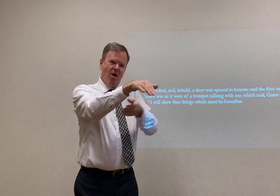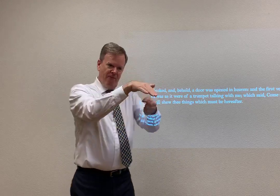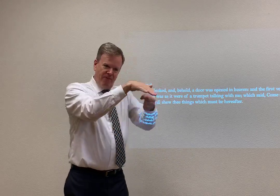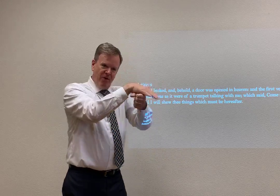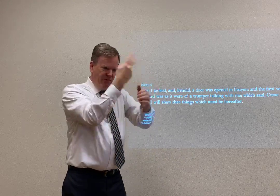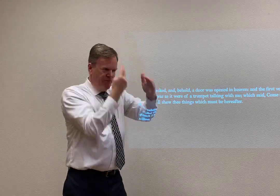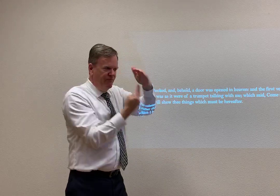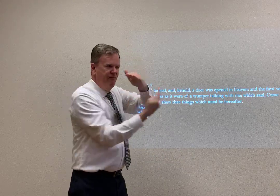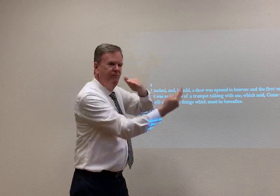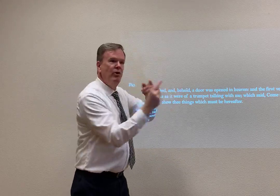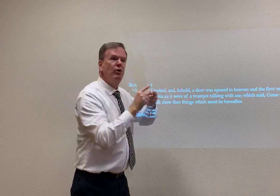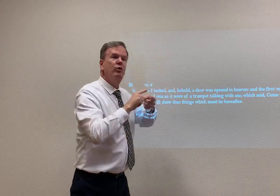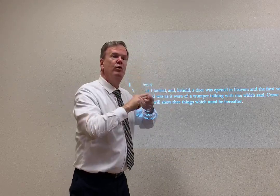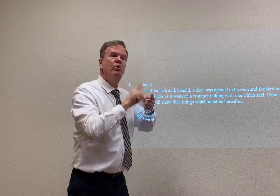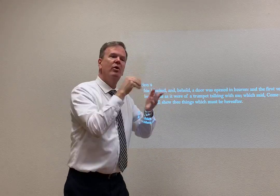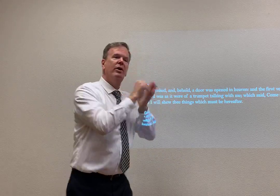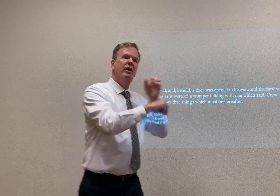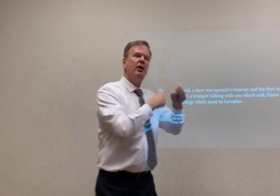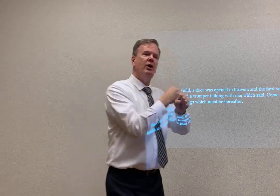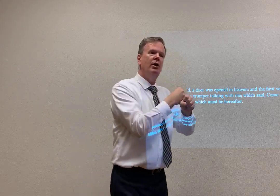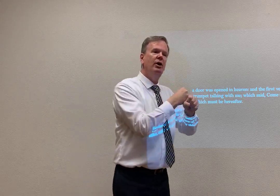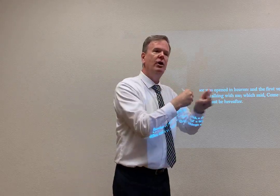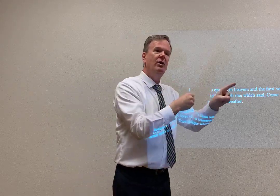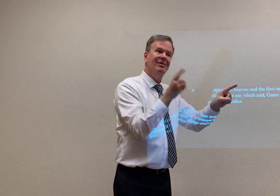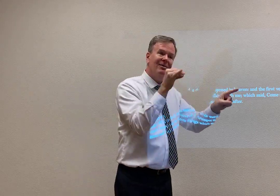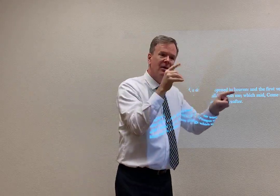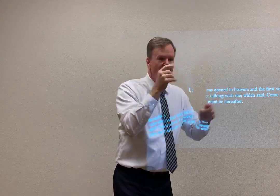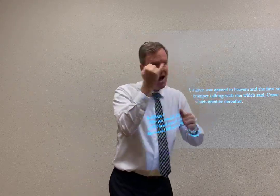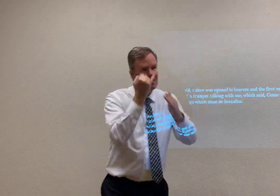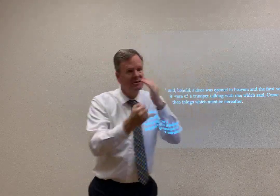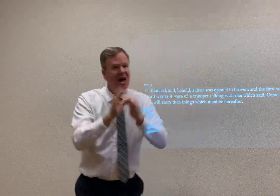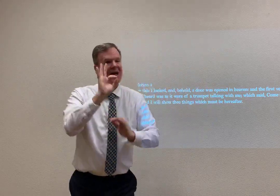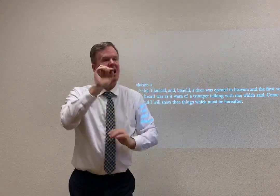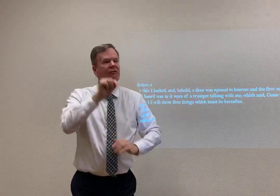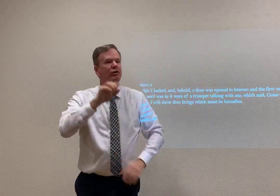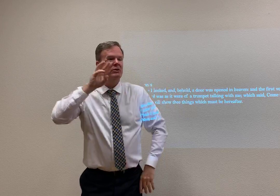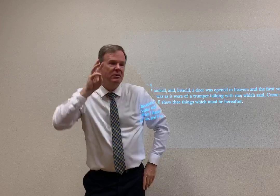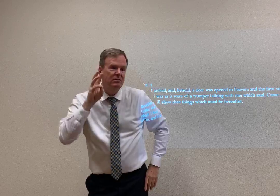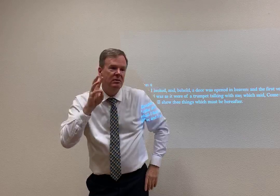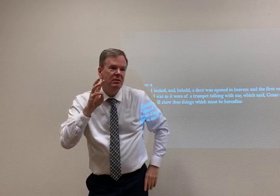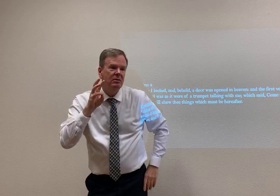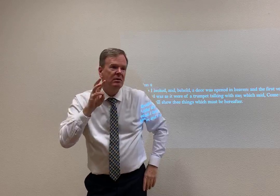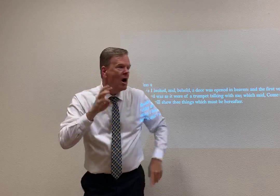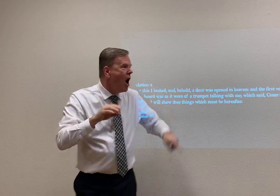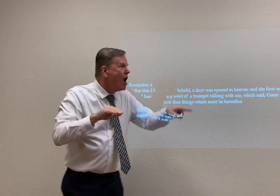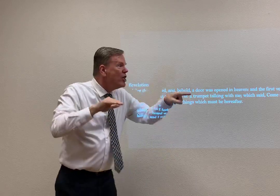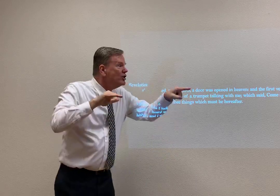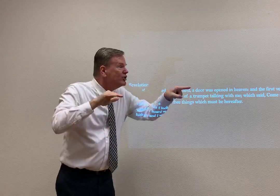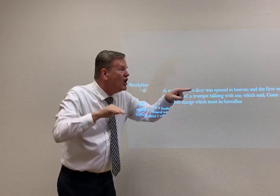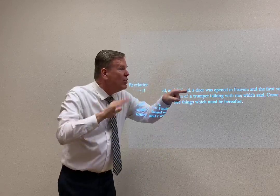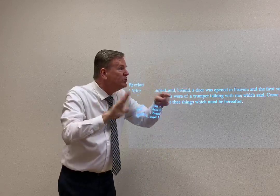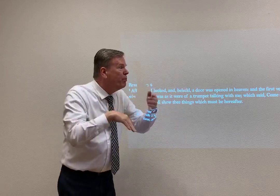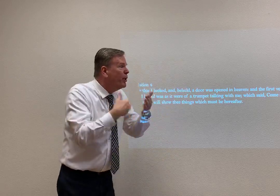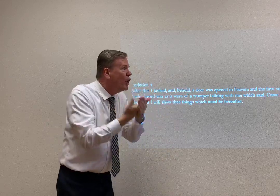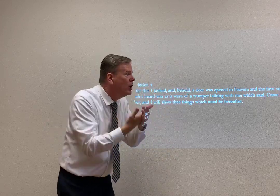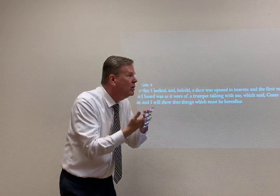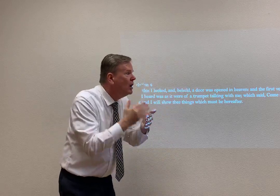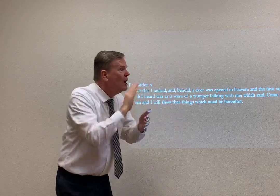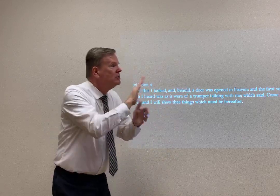Testament, is a lot of this stuff is old prophecies in Isaiah 9 and 6 speaks about the millennial reign. A